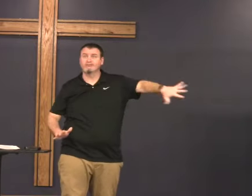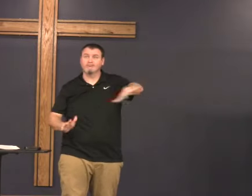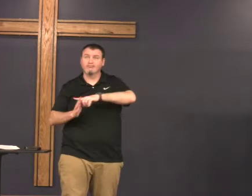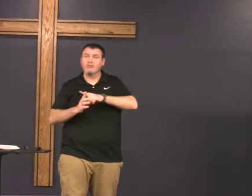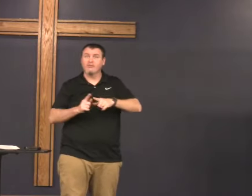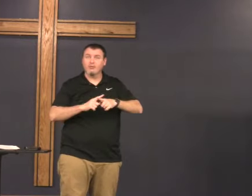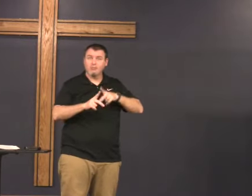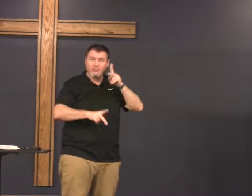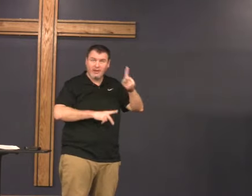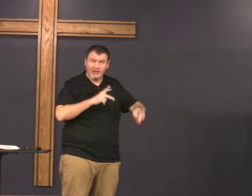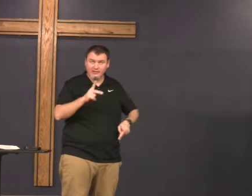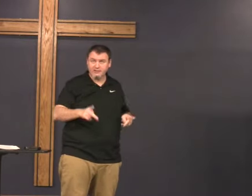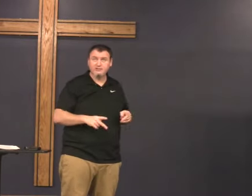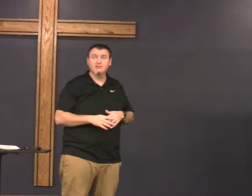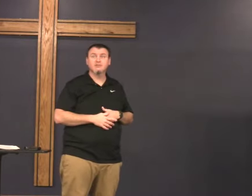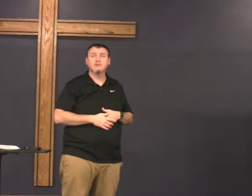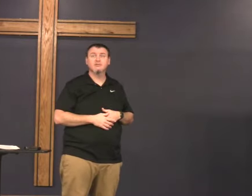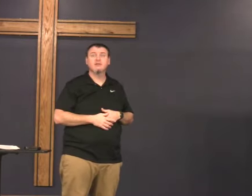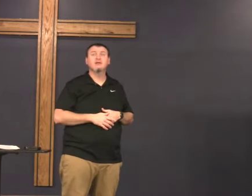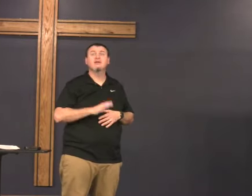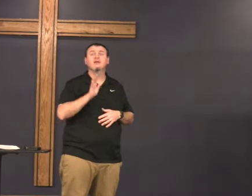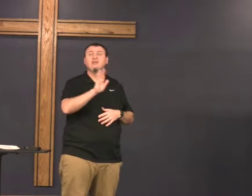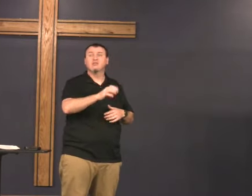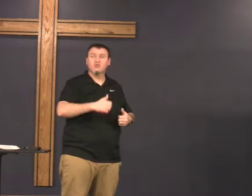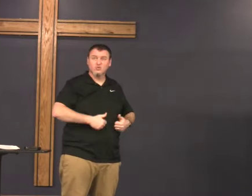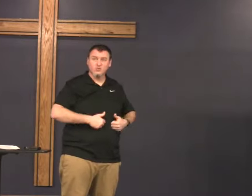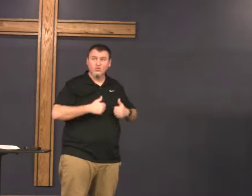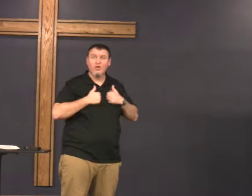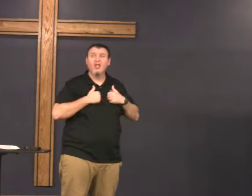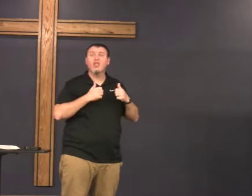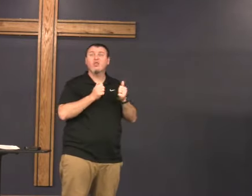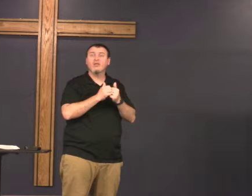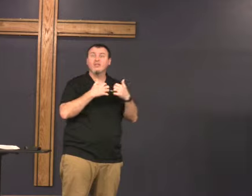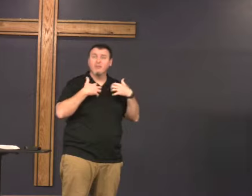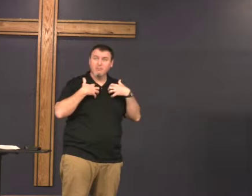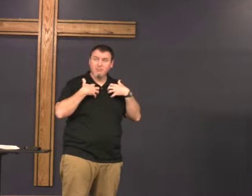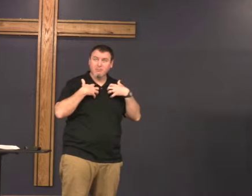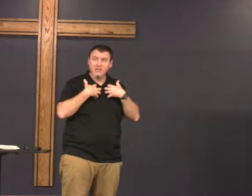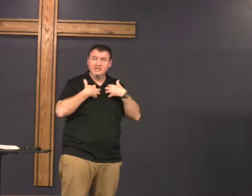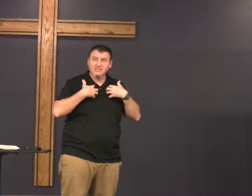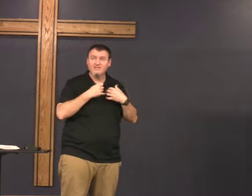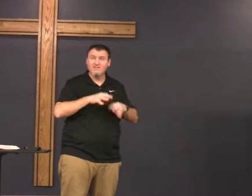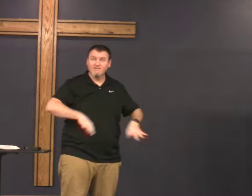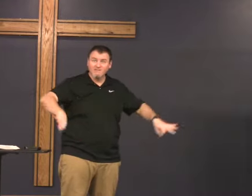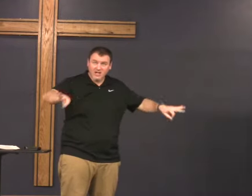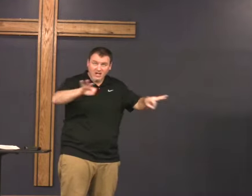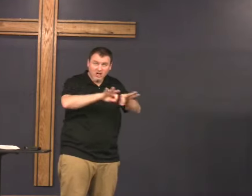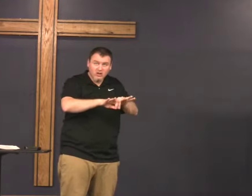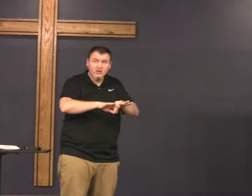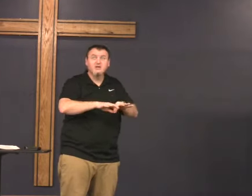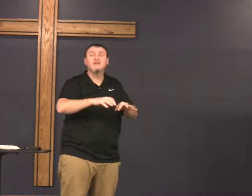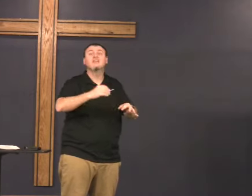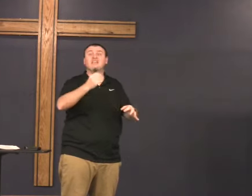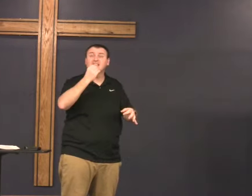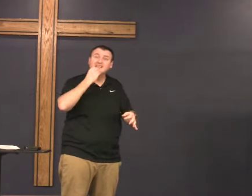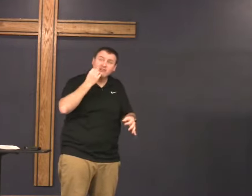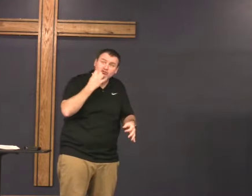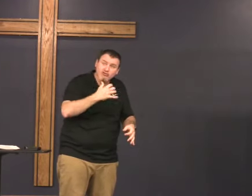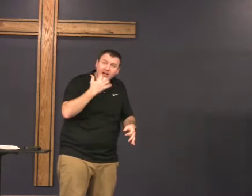But he is driven away from them. And your dwelling shall be with the beasts of the